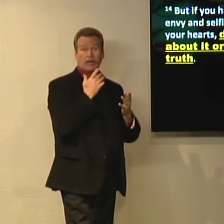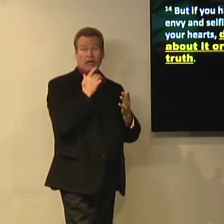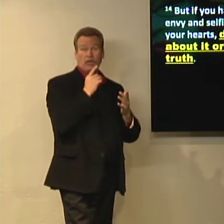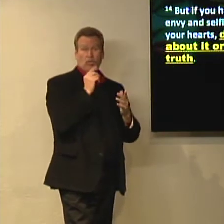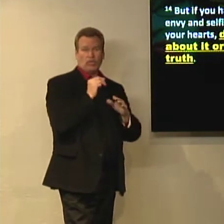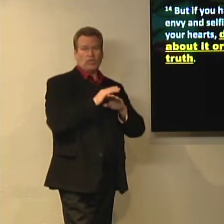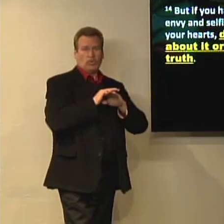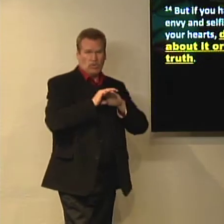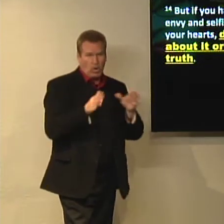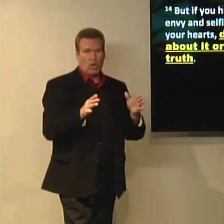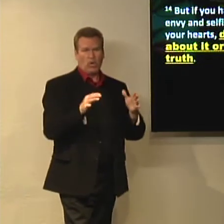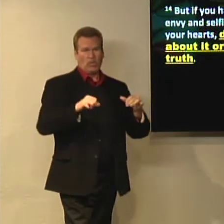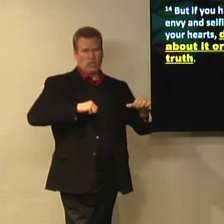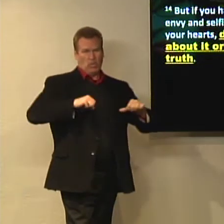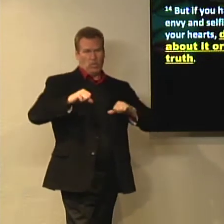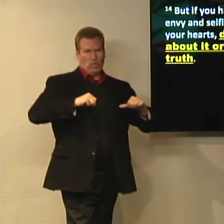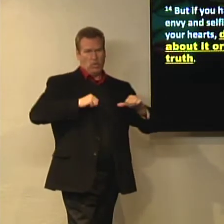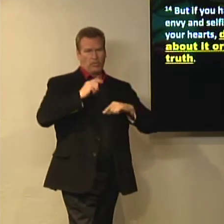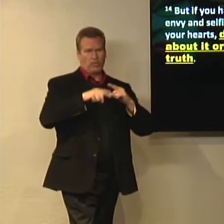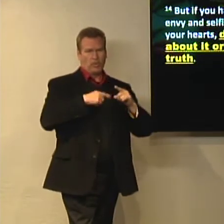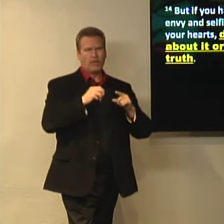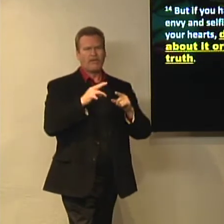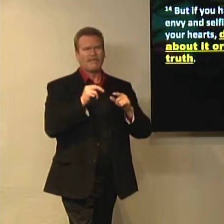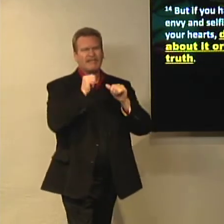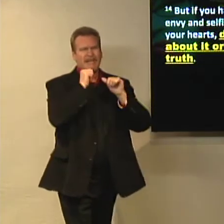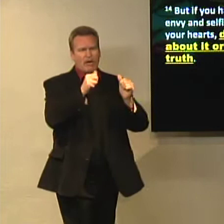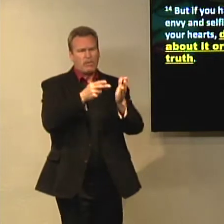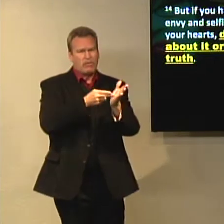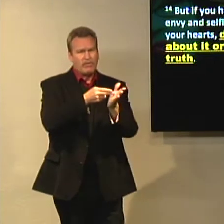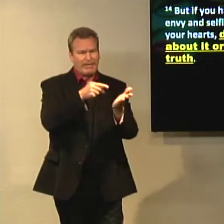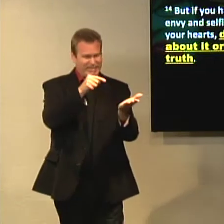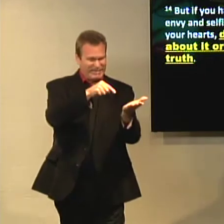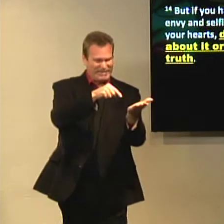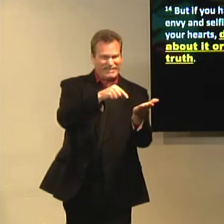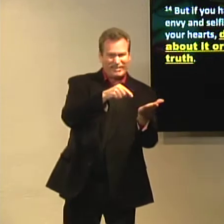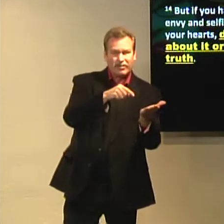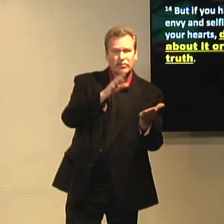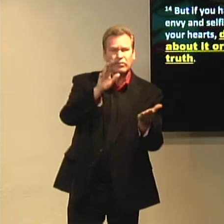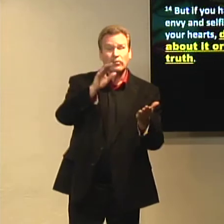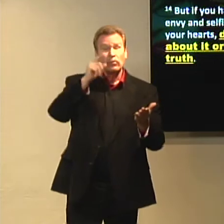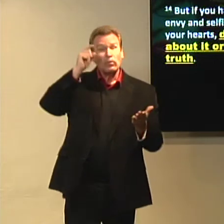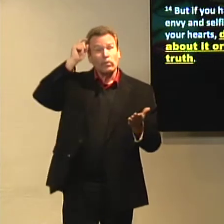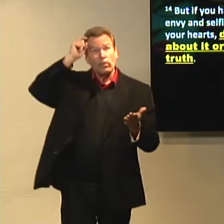do not boast about or deny the truth.